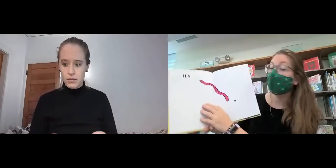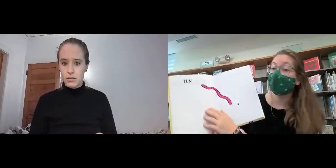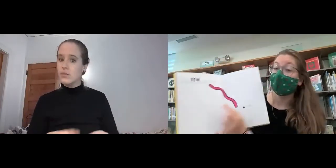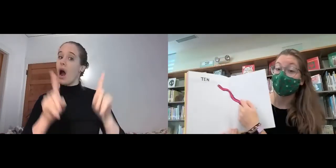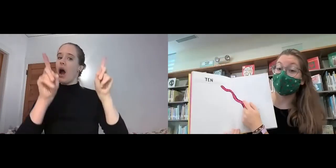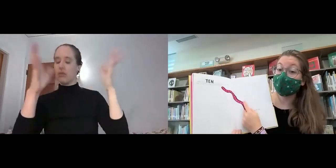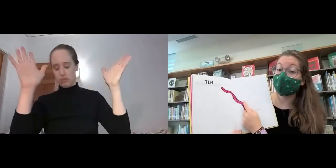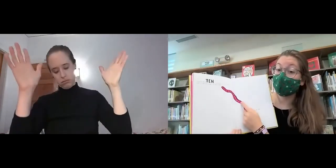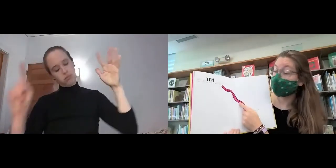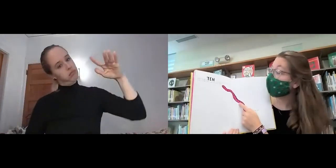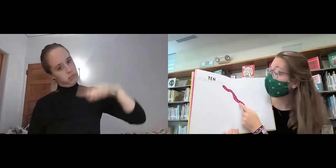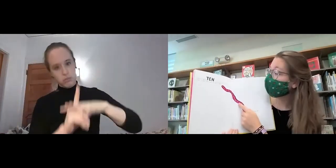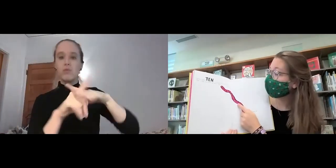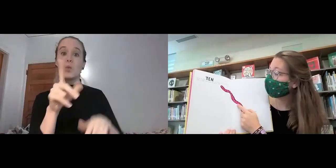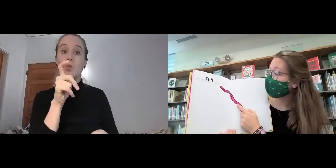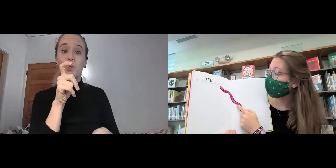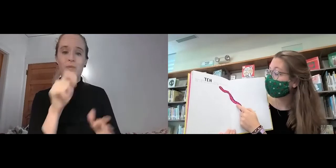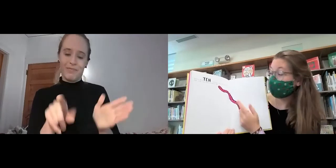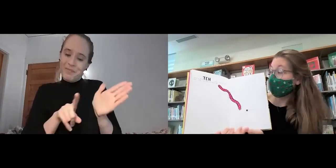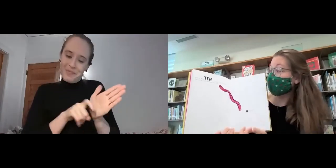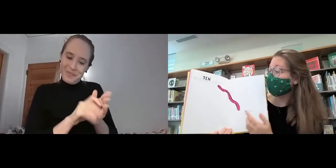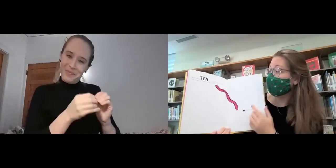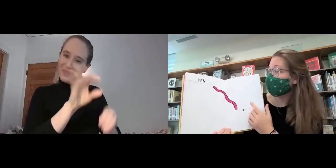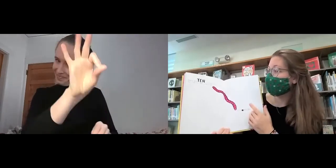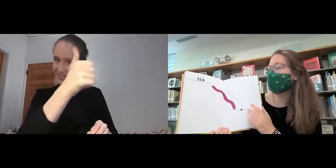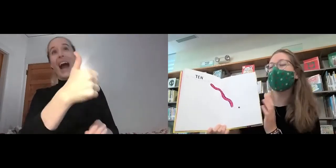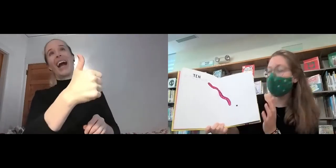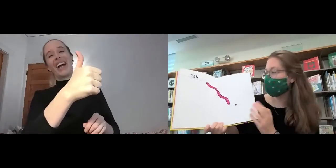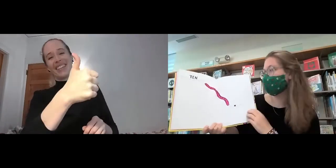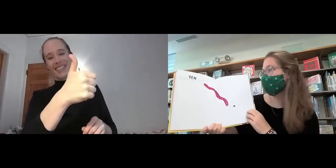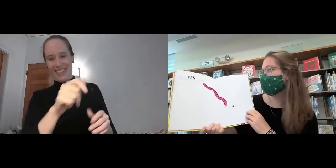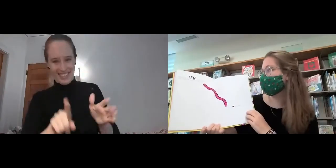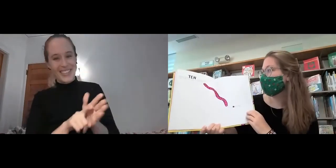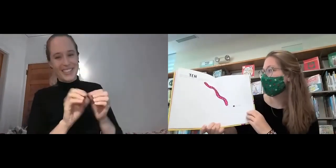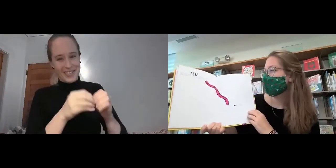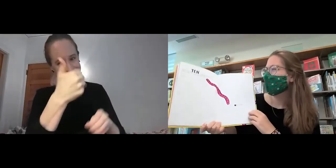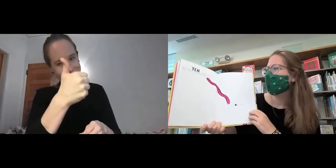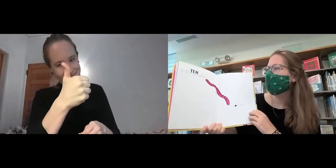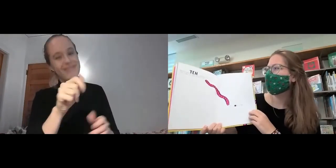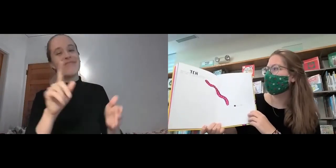But here's worm number 10 instead, the last worm.